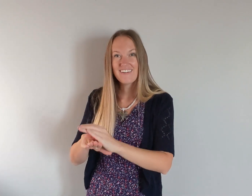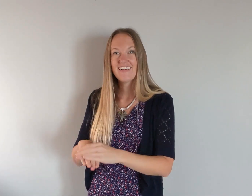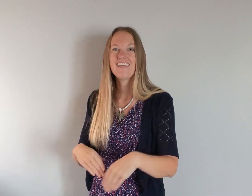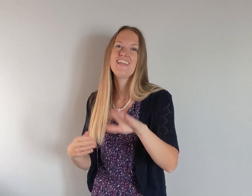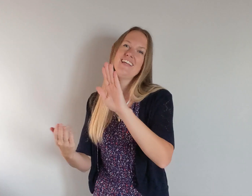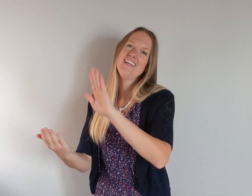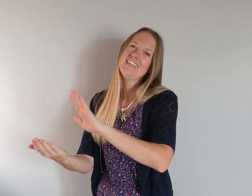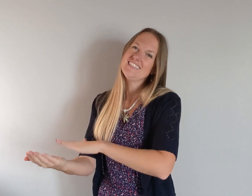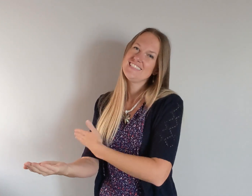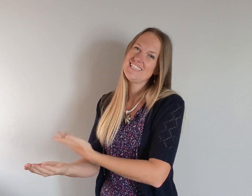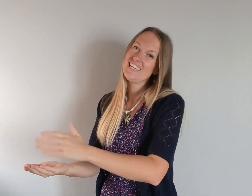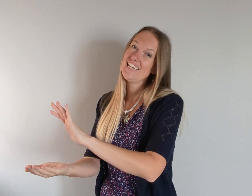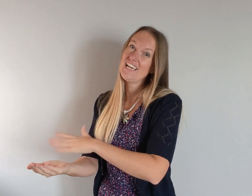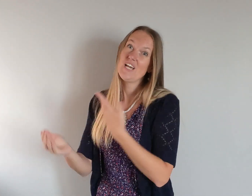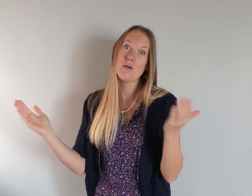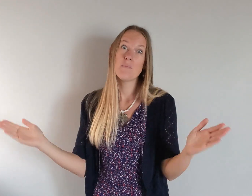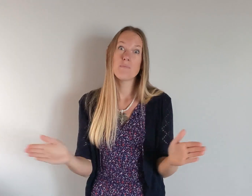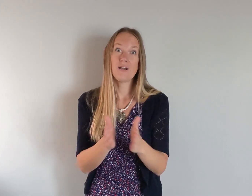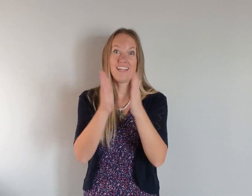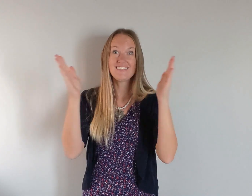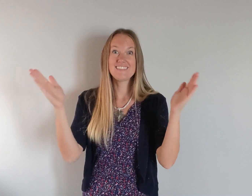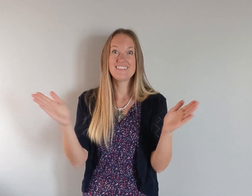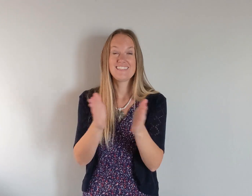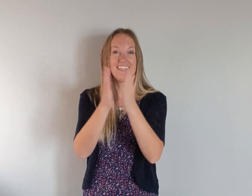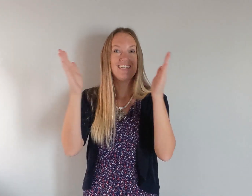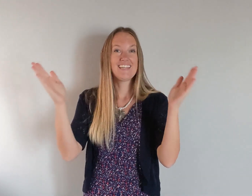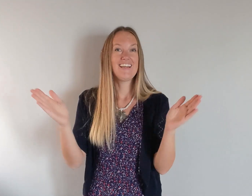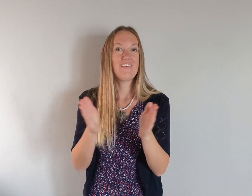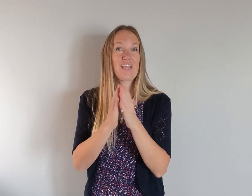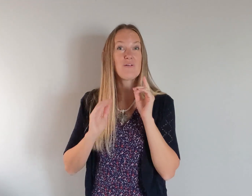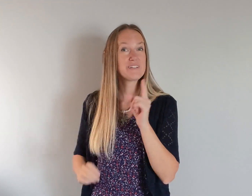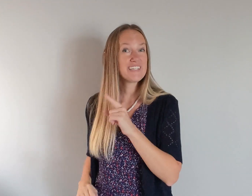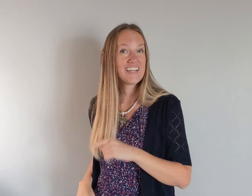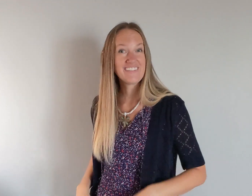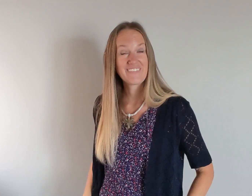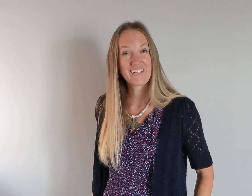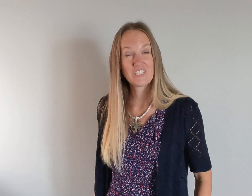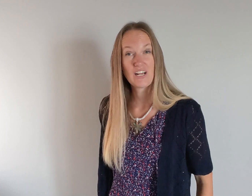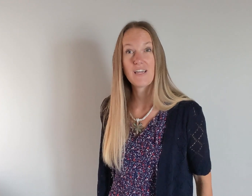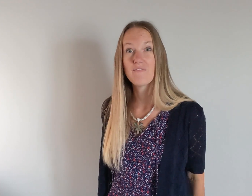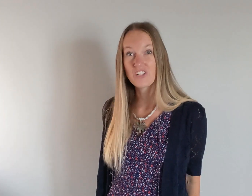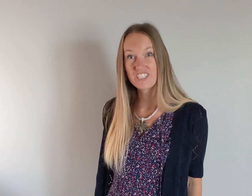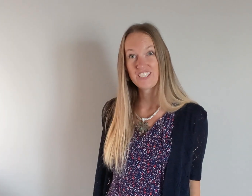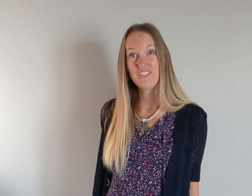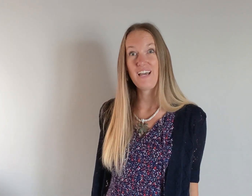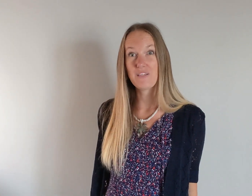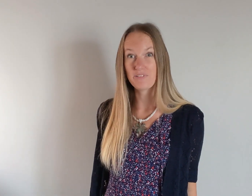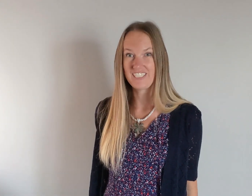Lord sing praise. Okay, one more time, and then we're going to try verse 2 and the bridge